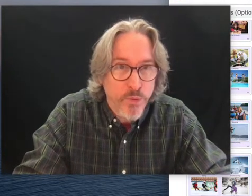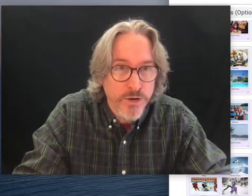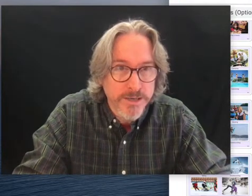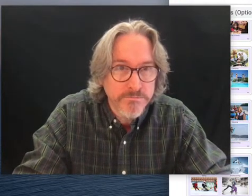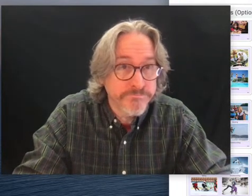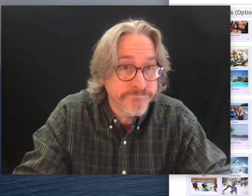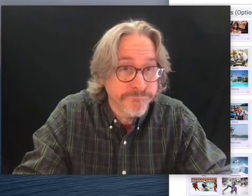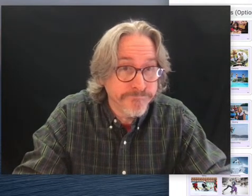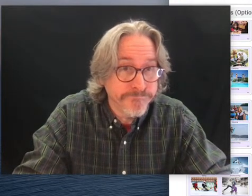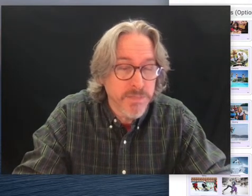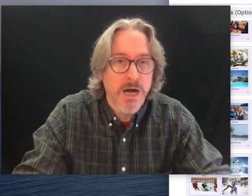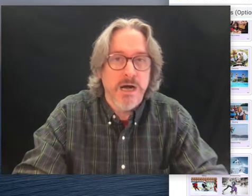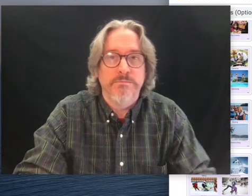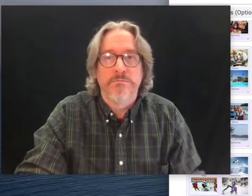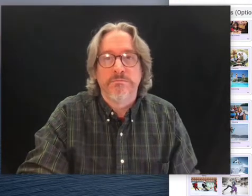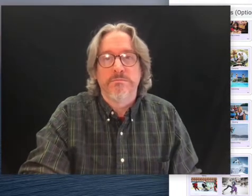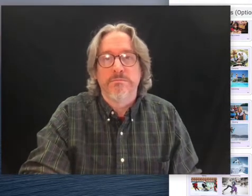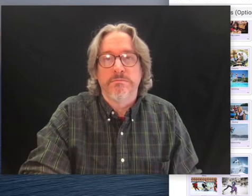Skateboarding.